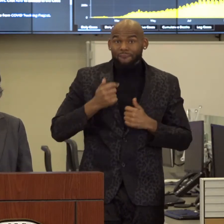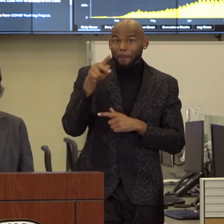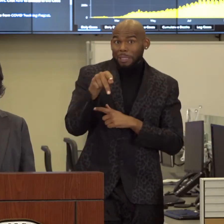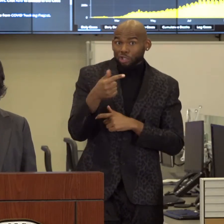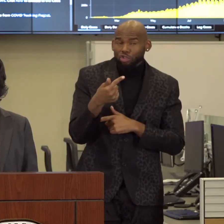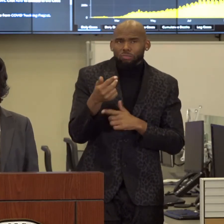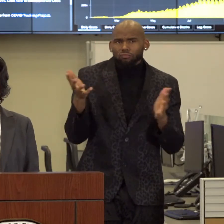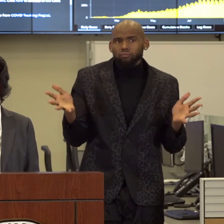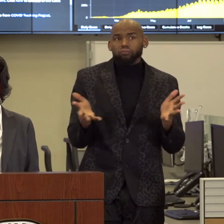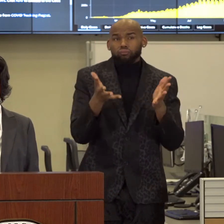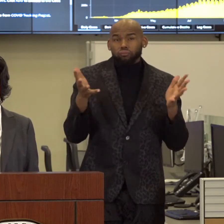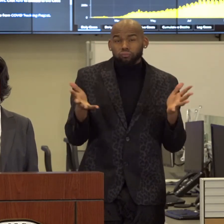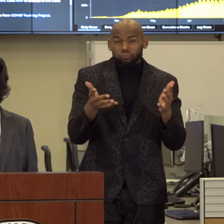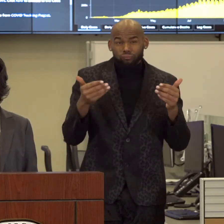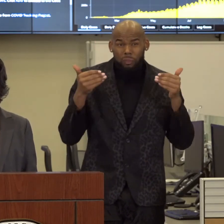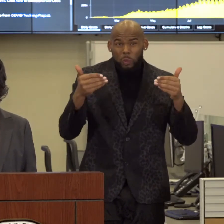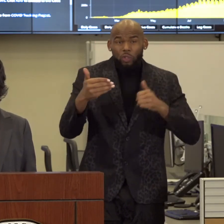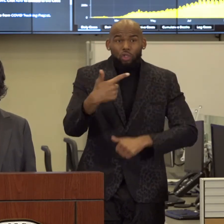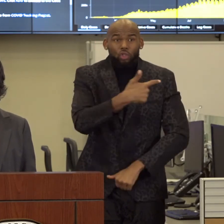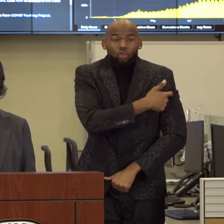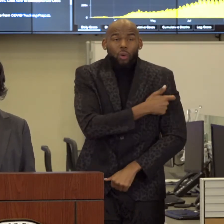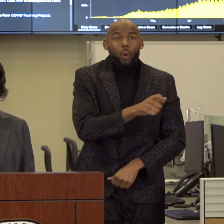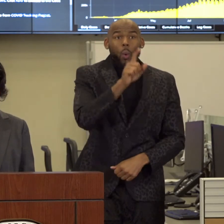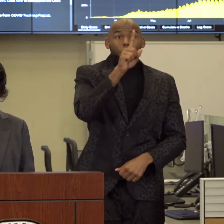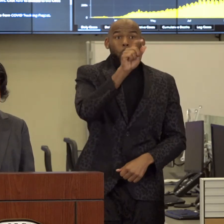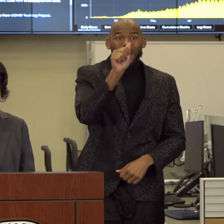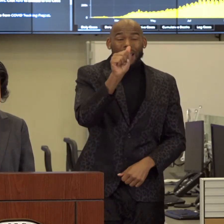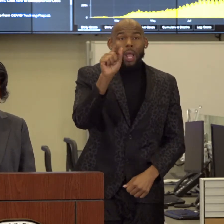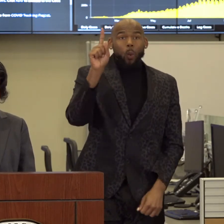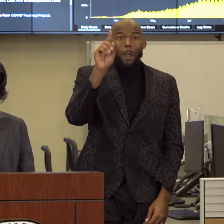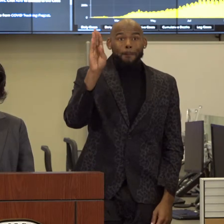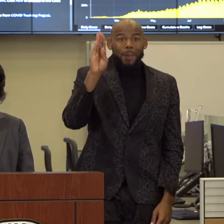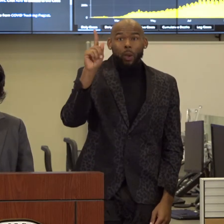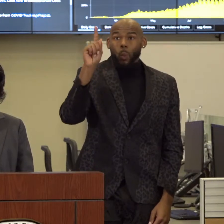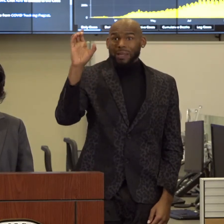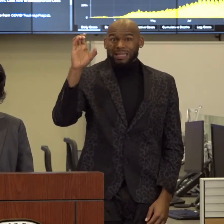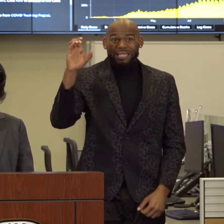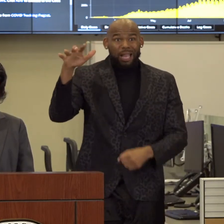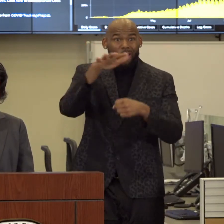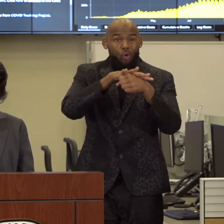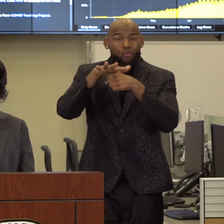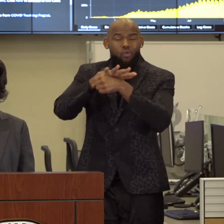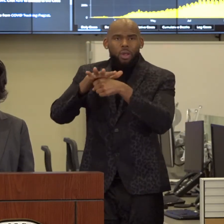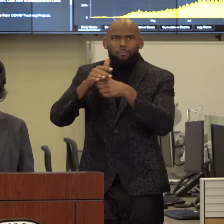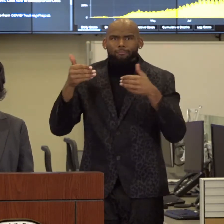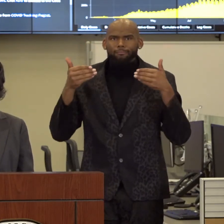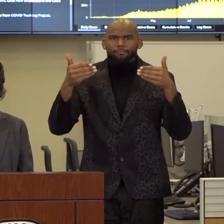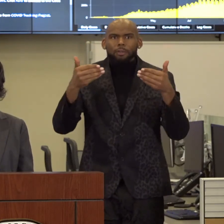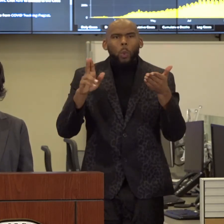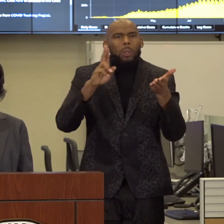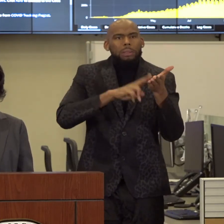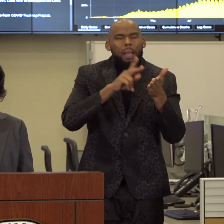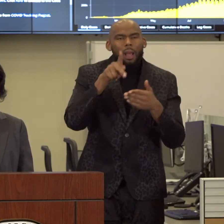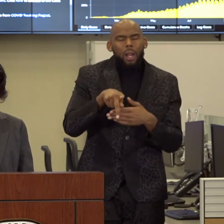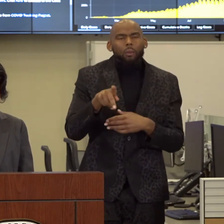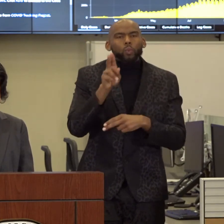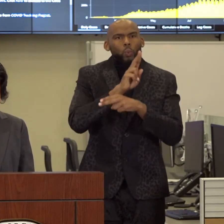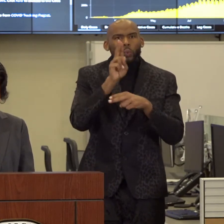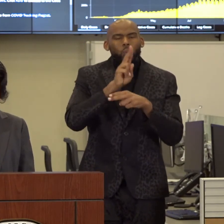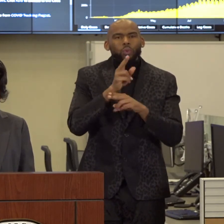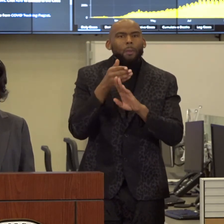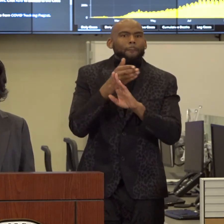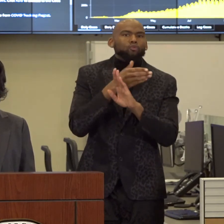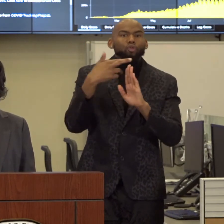but especially those who are in 1A, 1B, and 1C, to sign up for vaccinations using our pre-registration